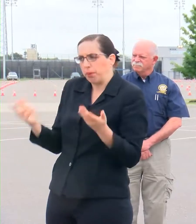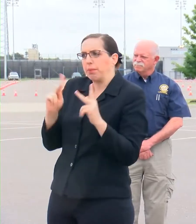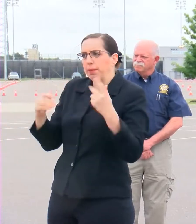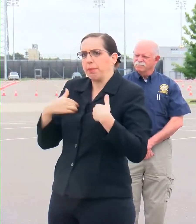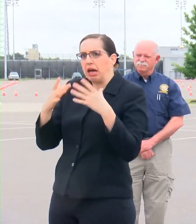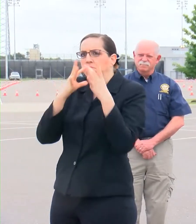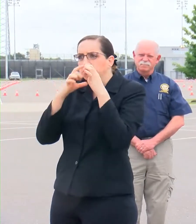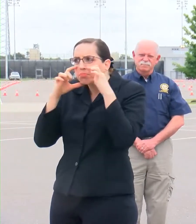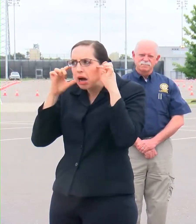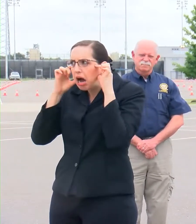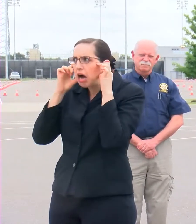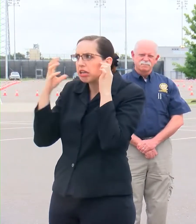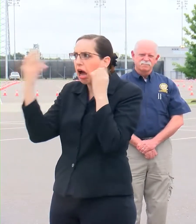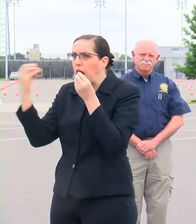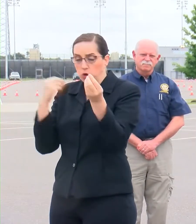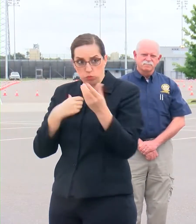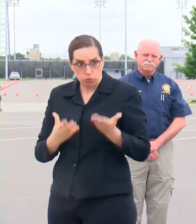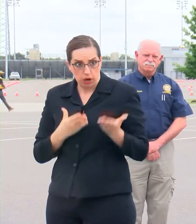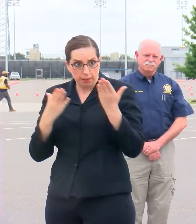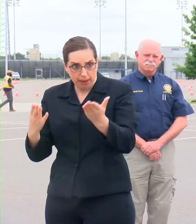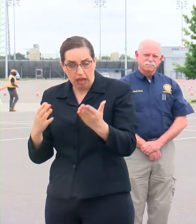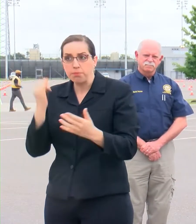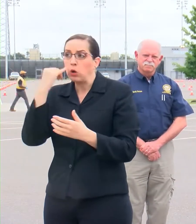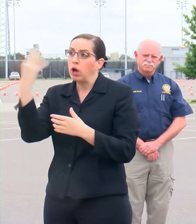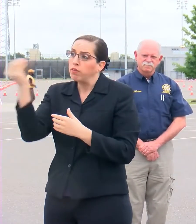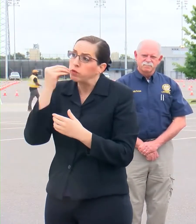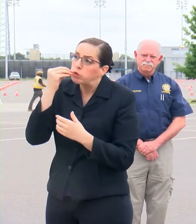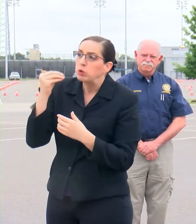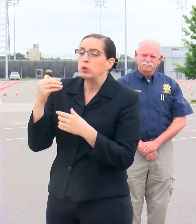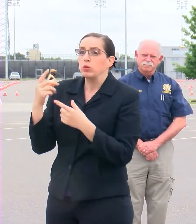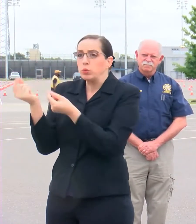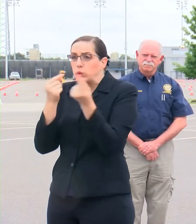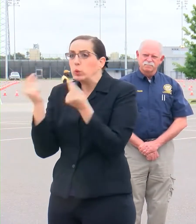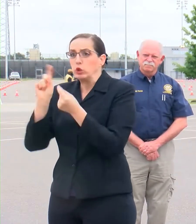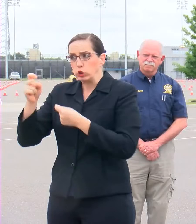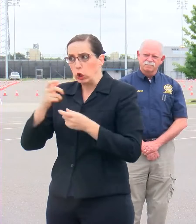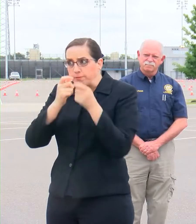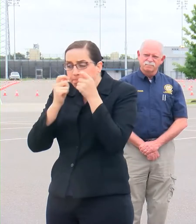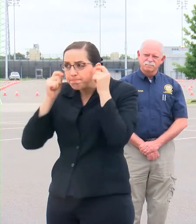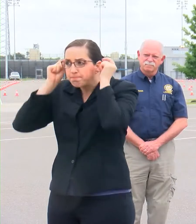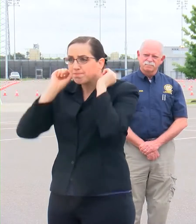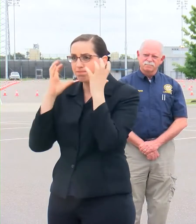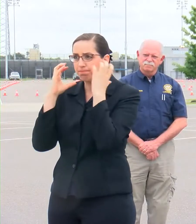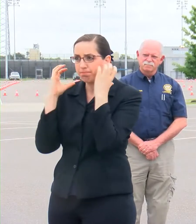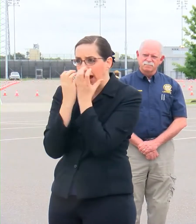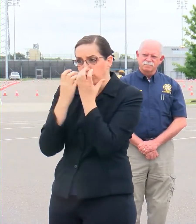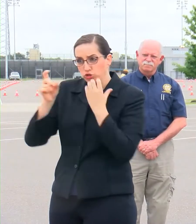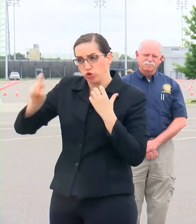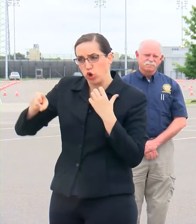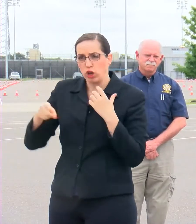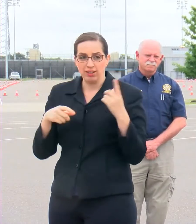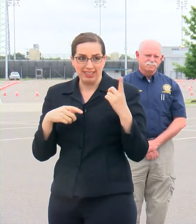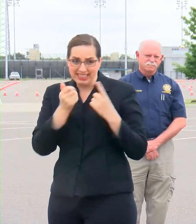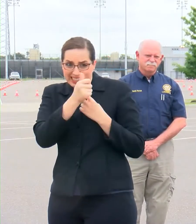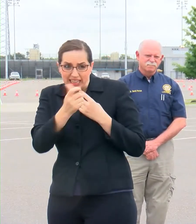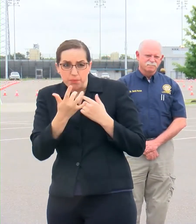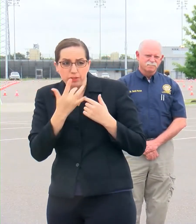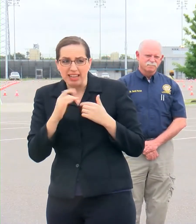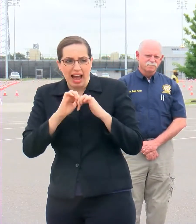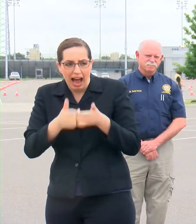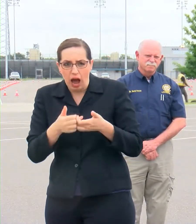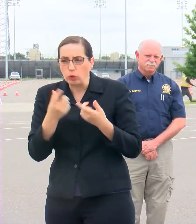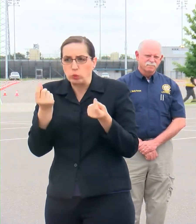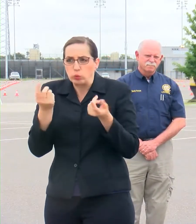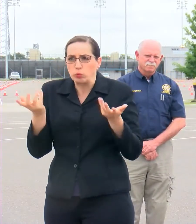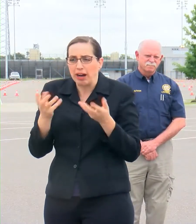would recommend to as they go to grocery stores and things like that? And if so, do you have any preference as to what they should